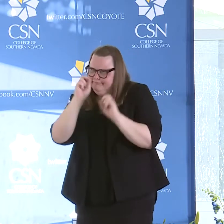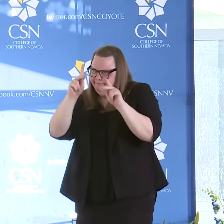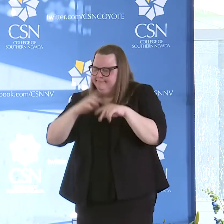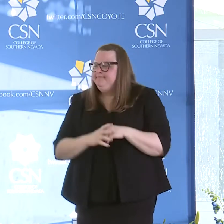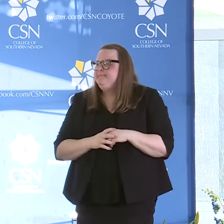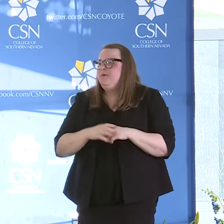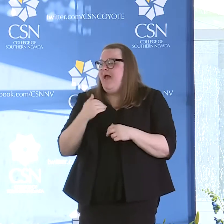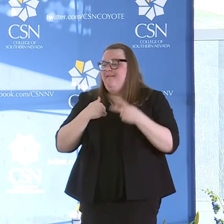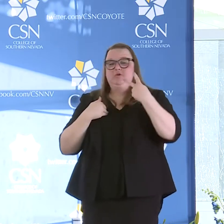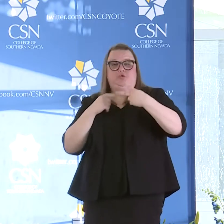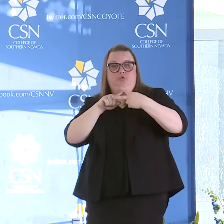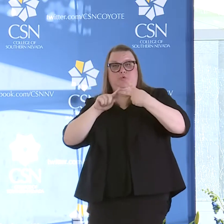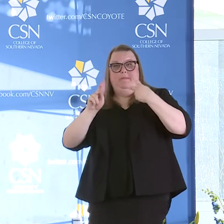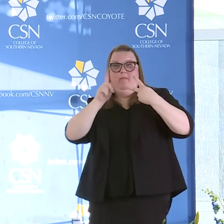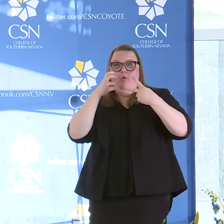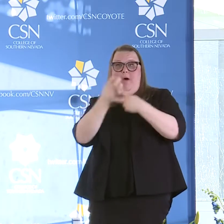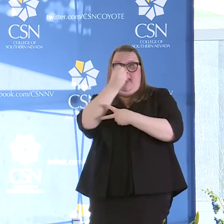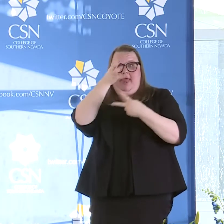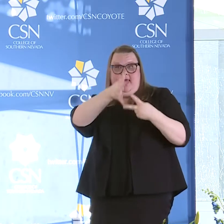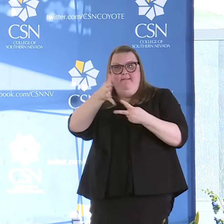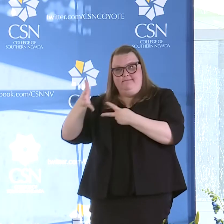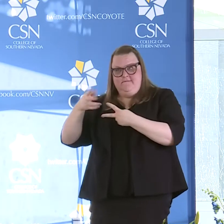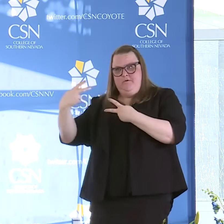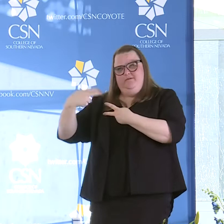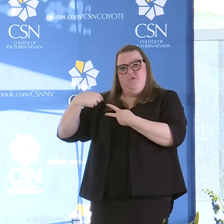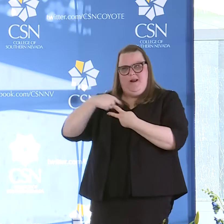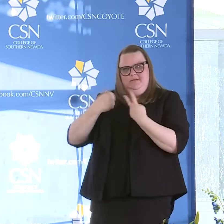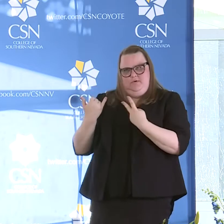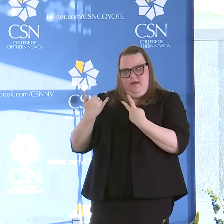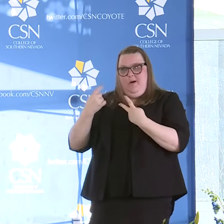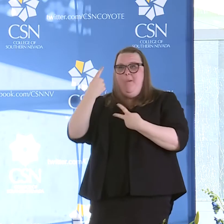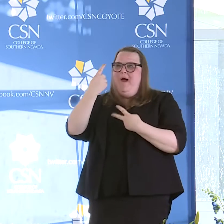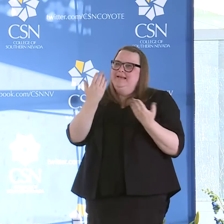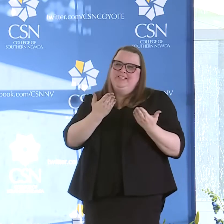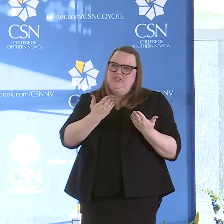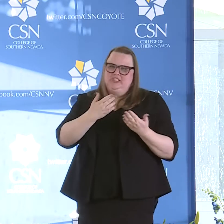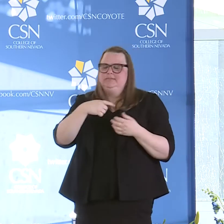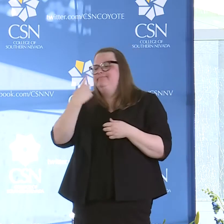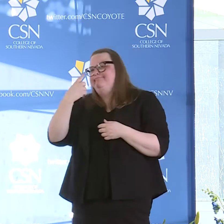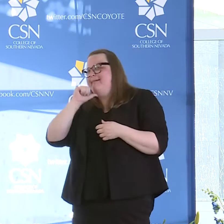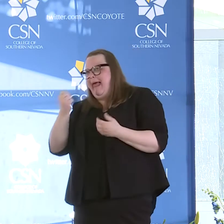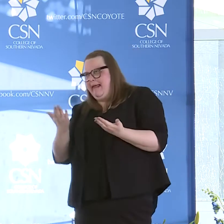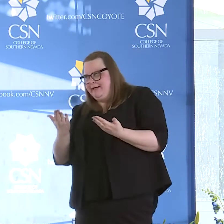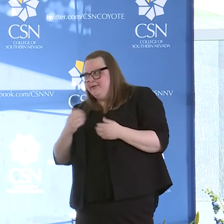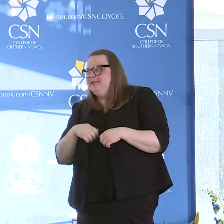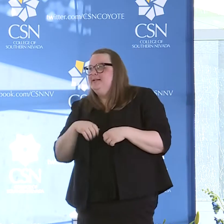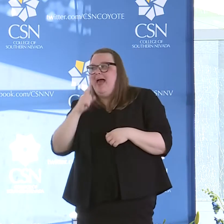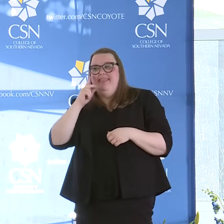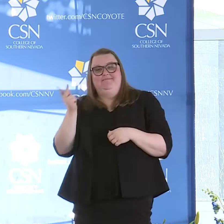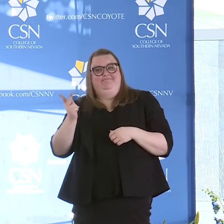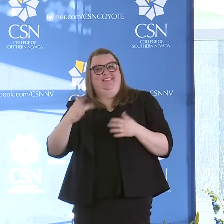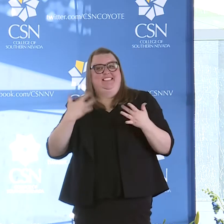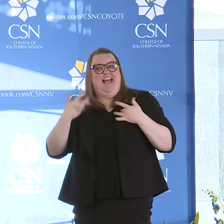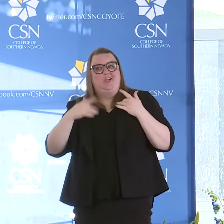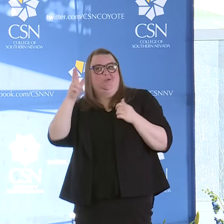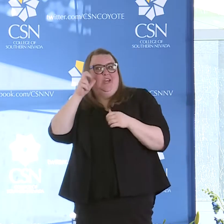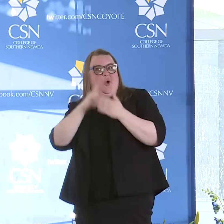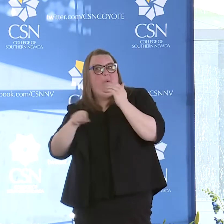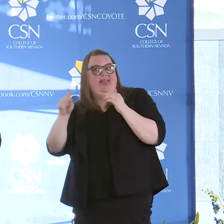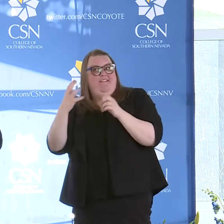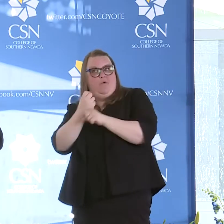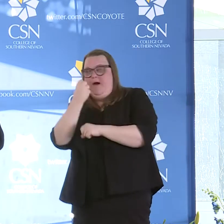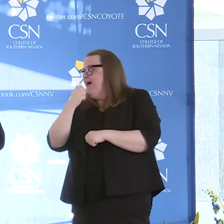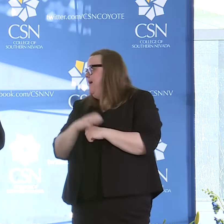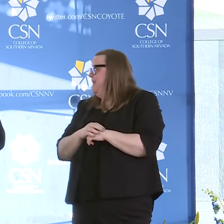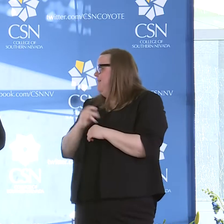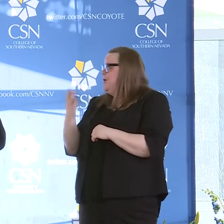two remaining winners who have joined us tonight. One is here and one is not here. And I think they're excited to hear what they've won. So if you